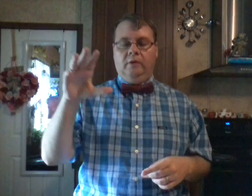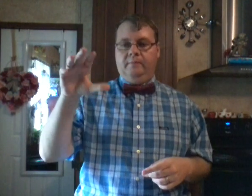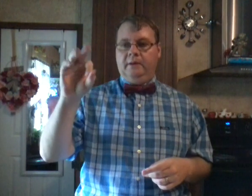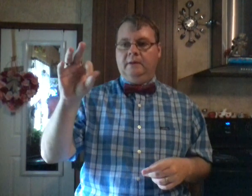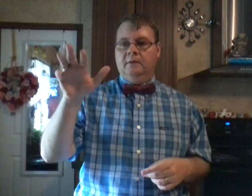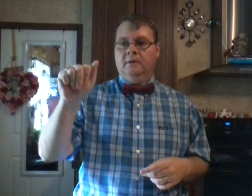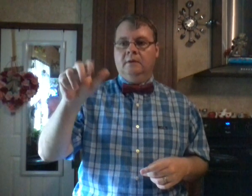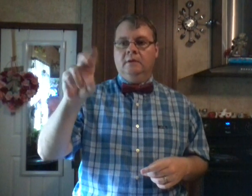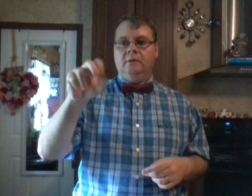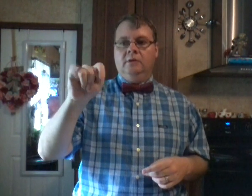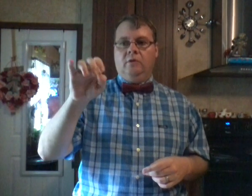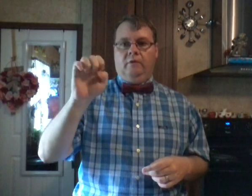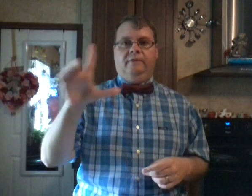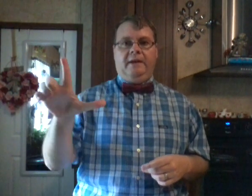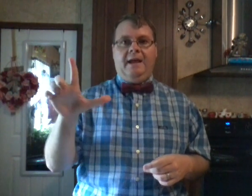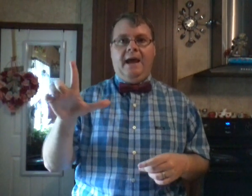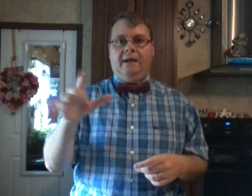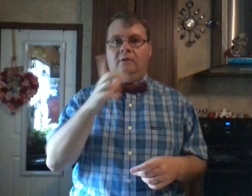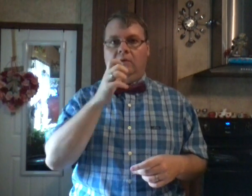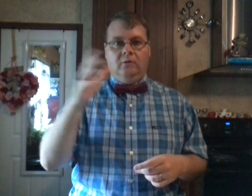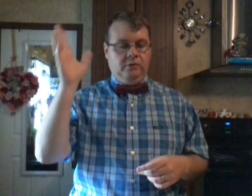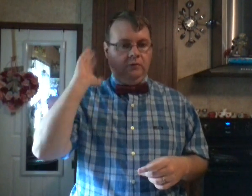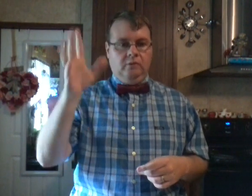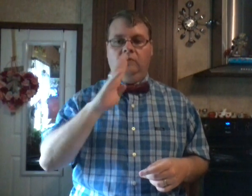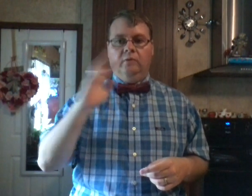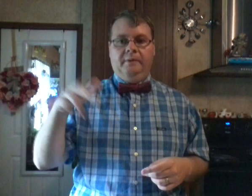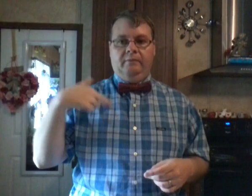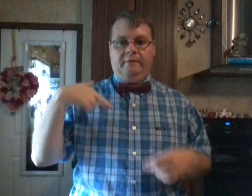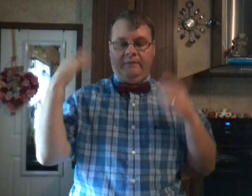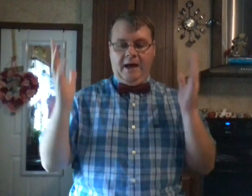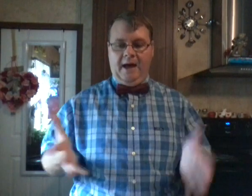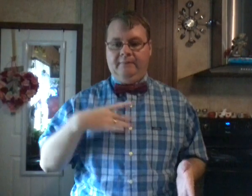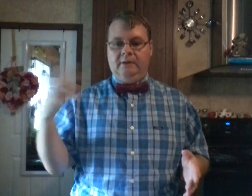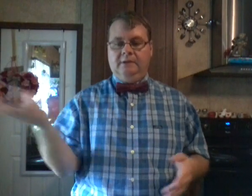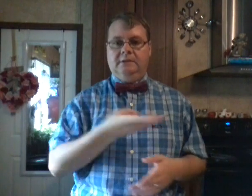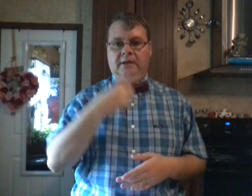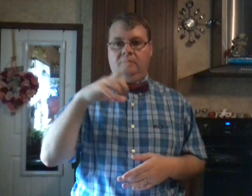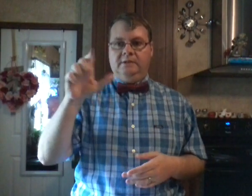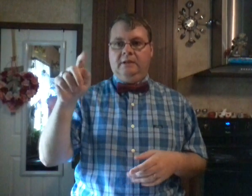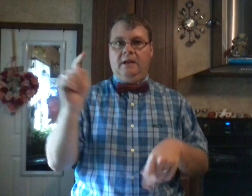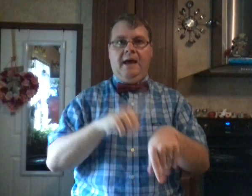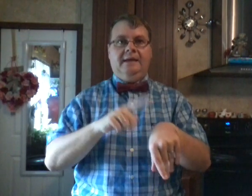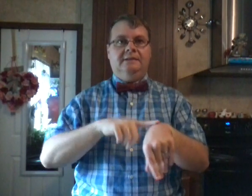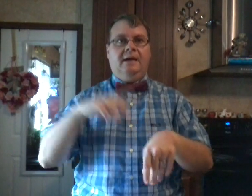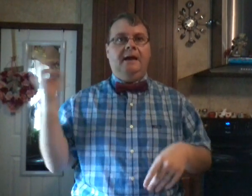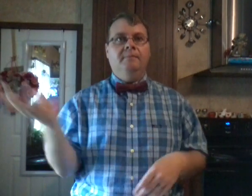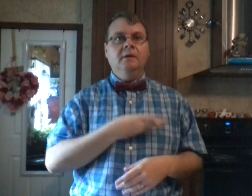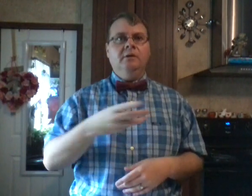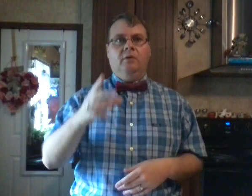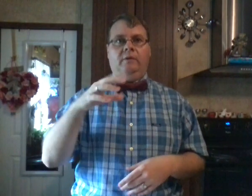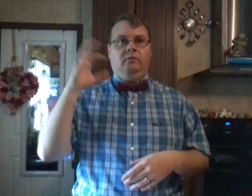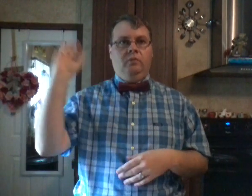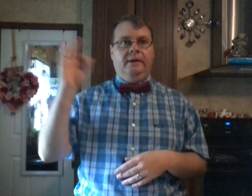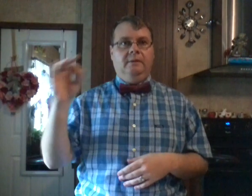who will be, you know, fanatical, you know, who will be reviled, revivalists, like we said the last time, you know, that we